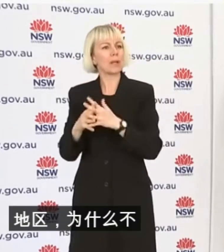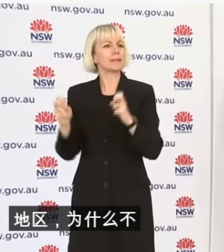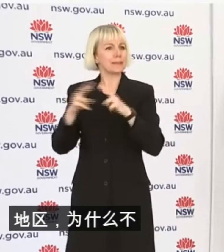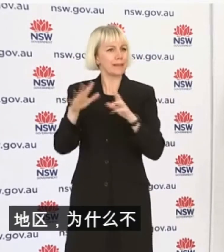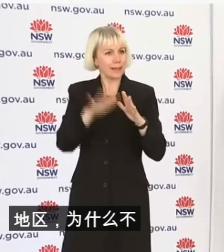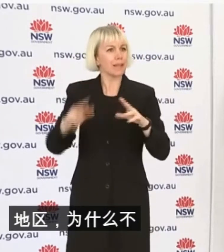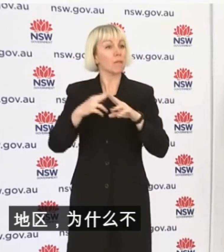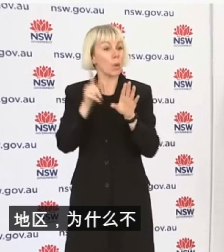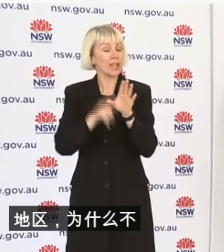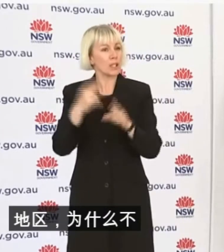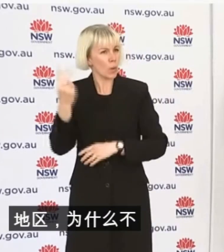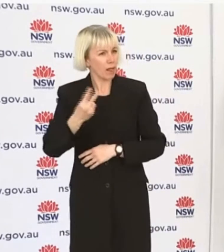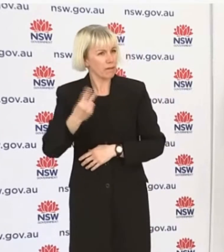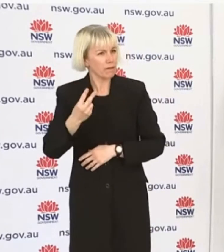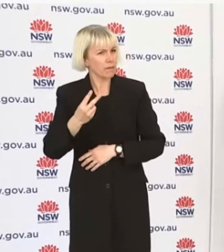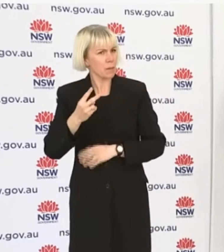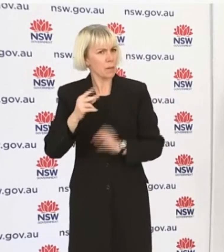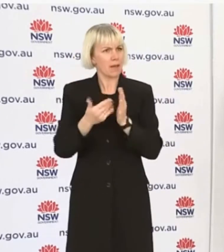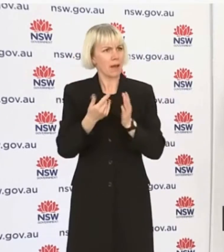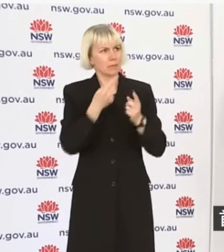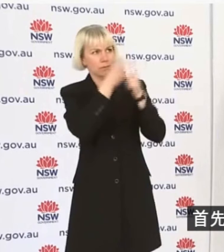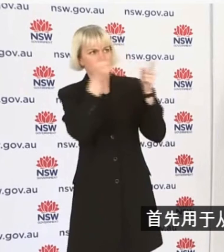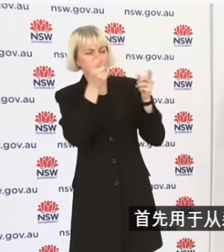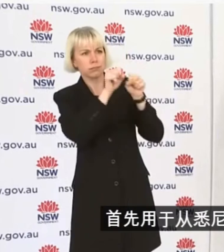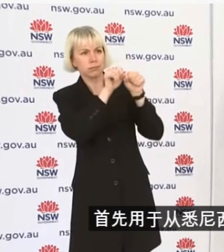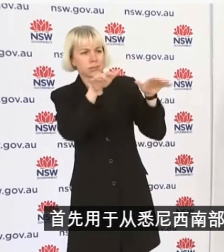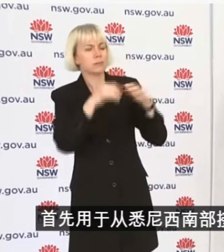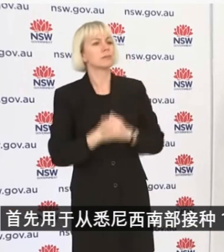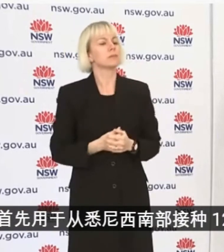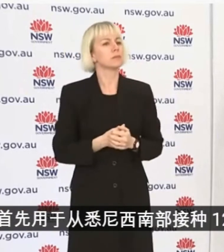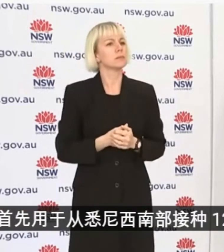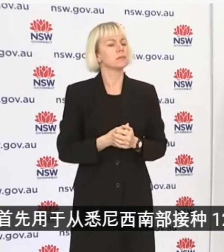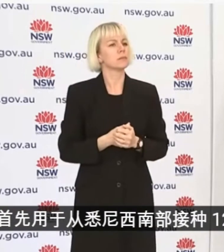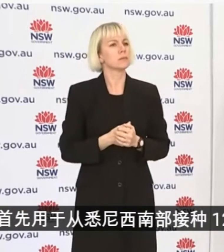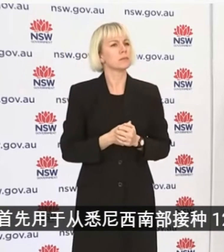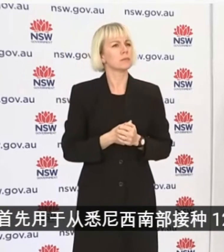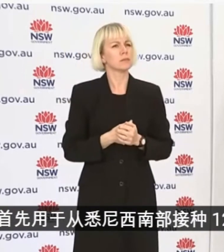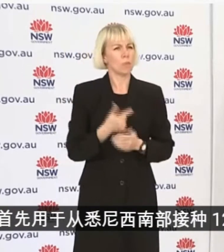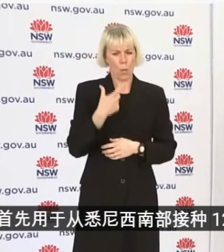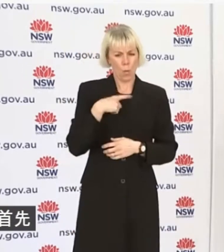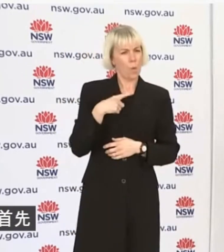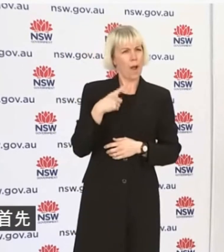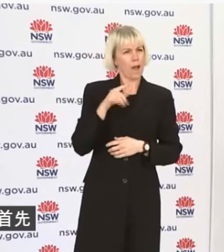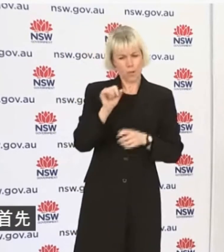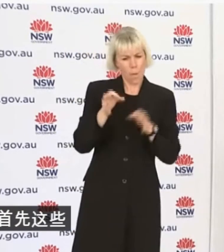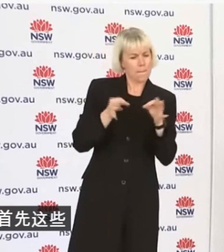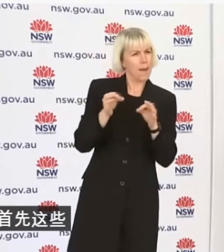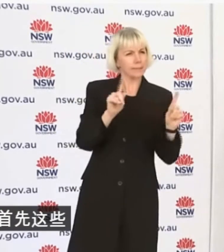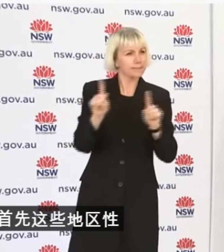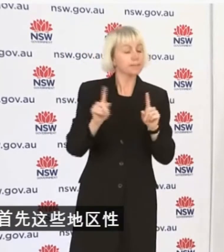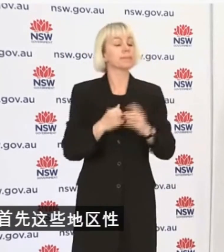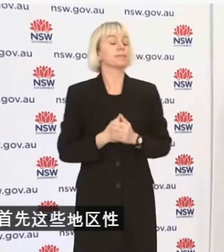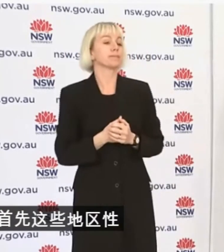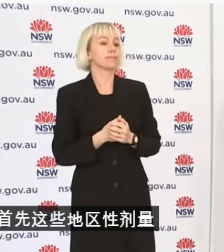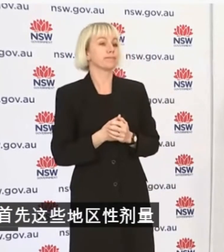national stockpile of 50,000 Pfizer jabs used to inoculate Year 12s in the first place from southwest Sydney? Firstly,